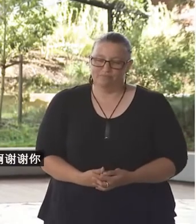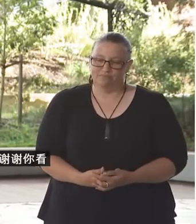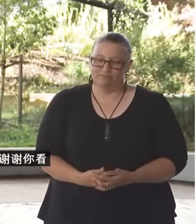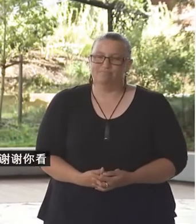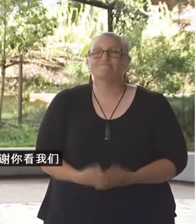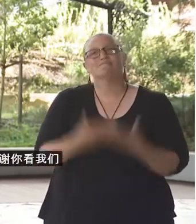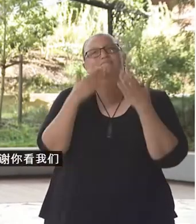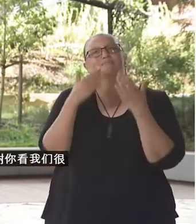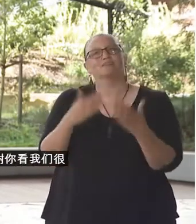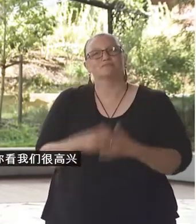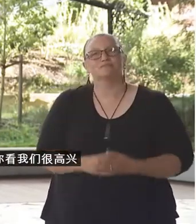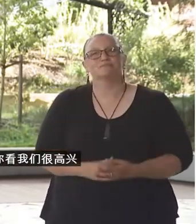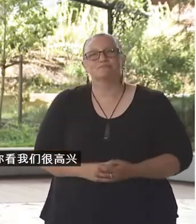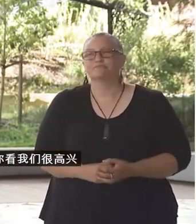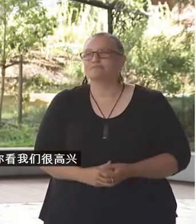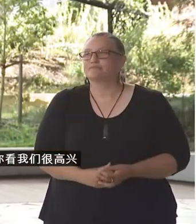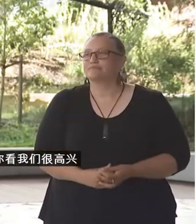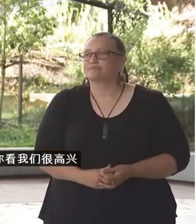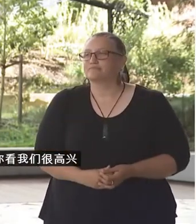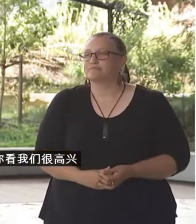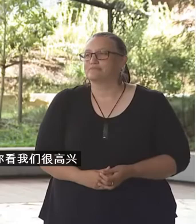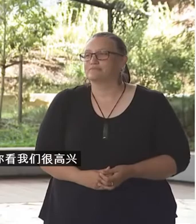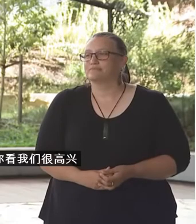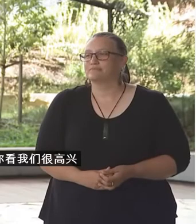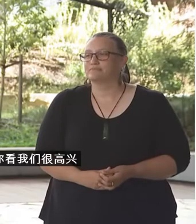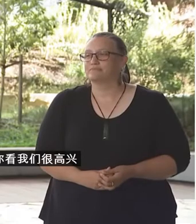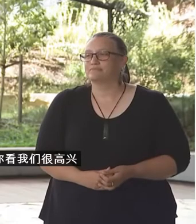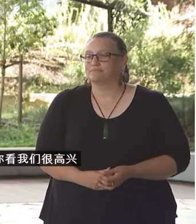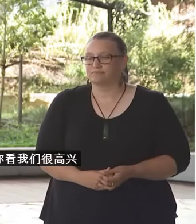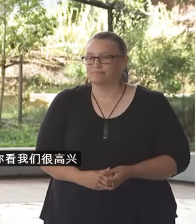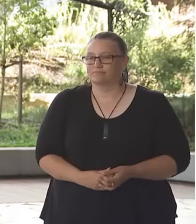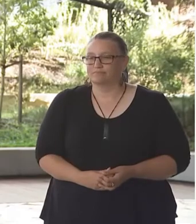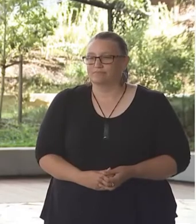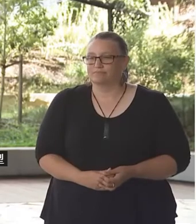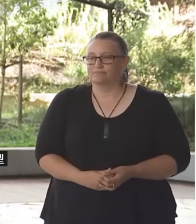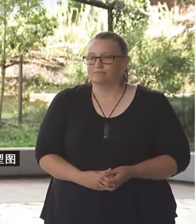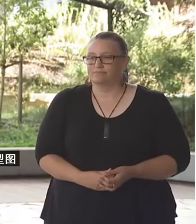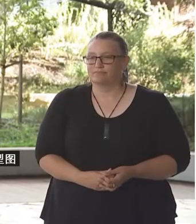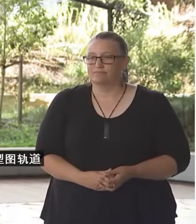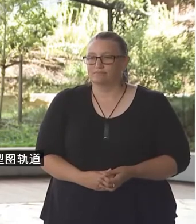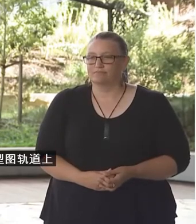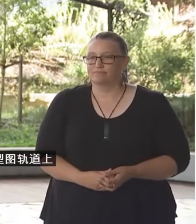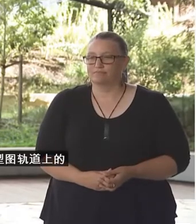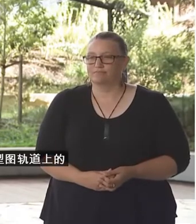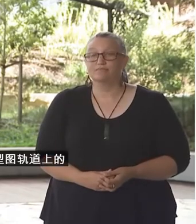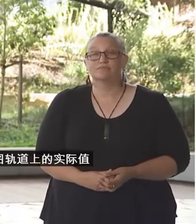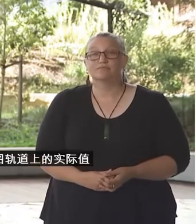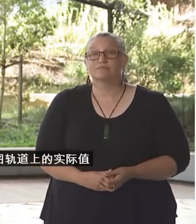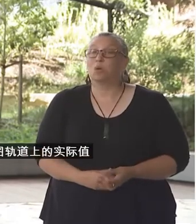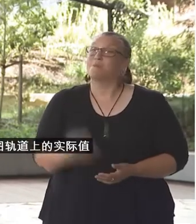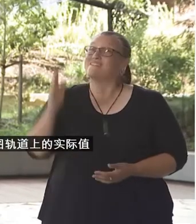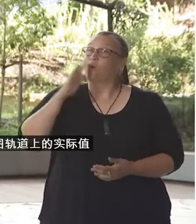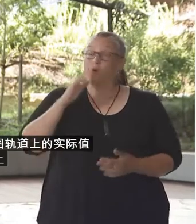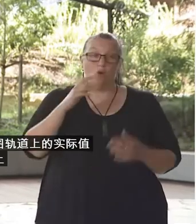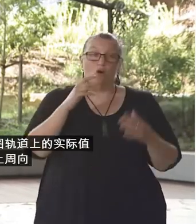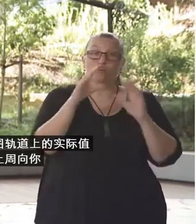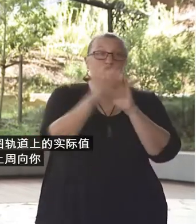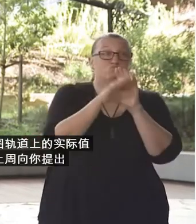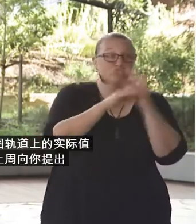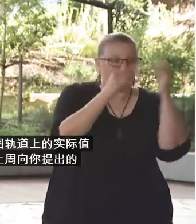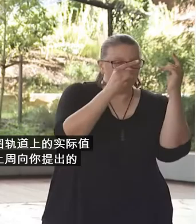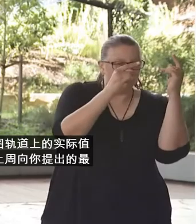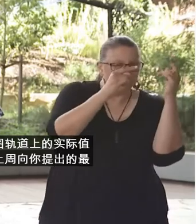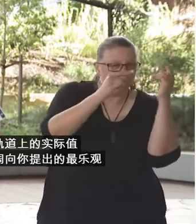Thank you. Look, it's obviously very pleasing for us to see the actuals on that modelling graph track below